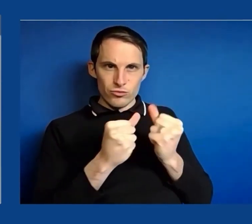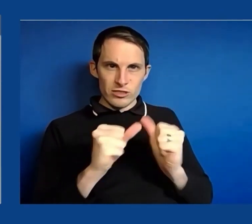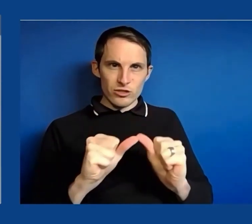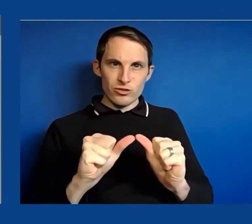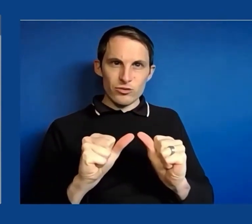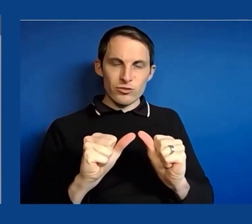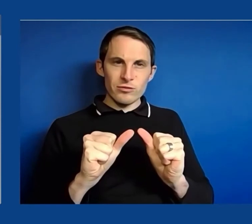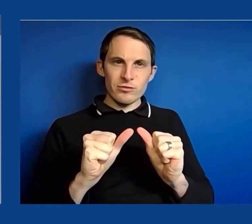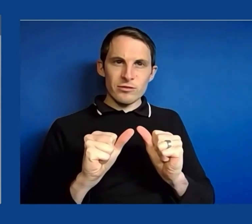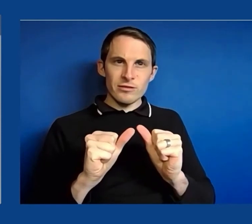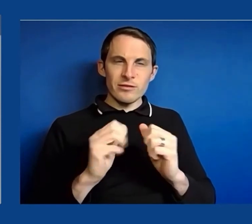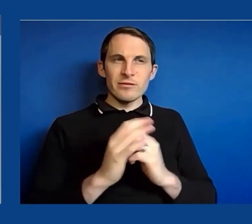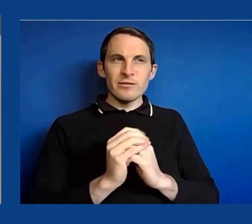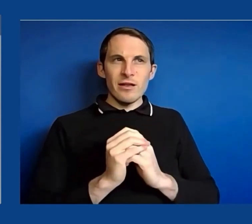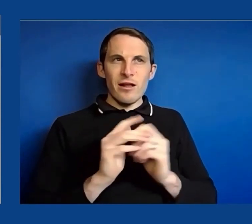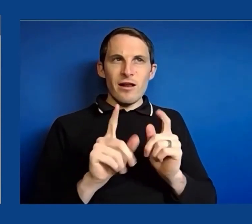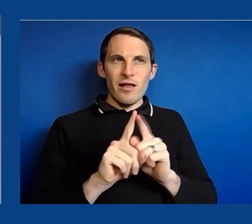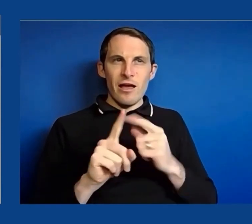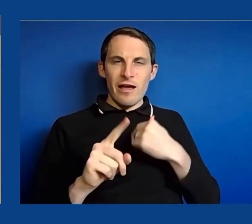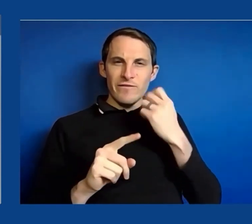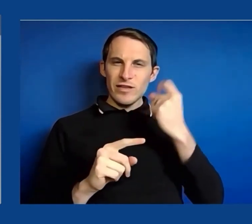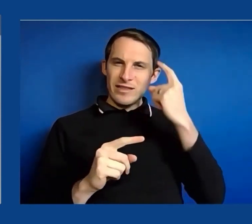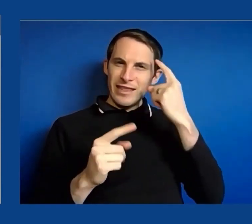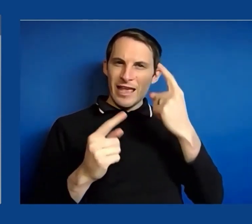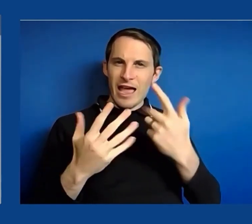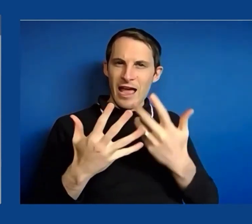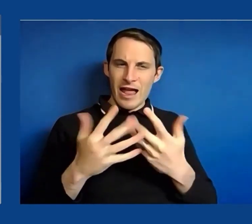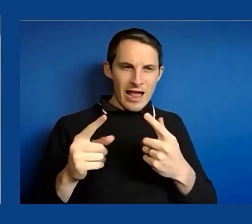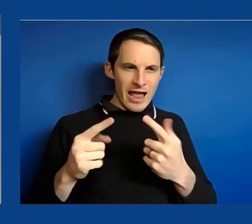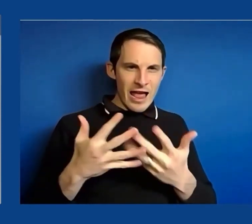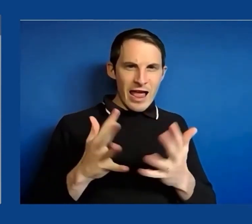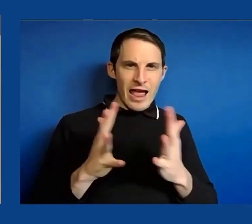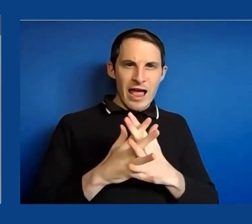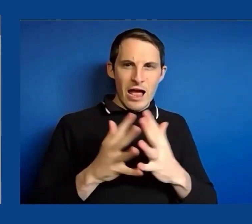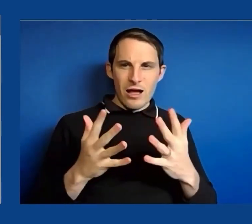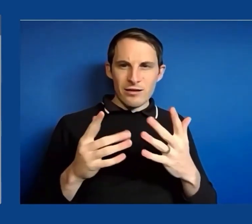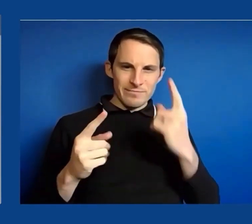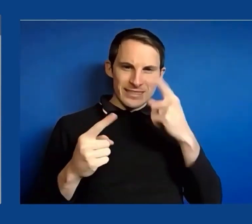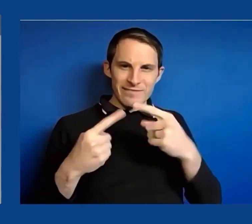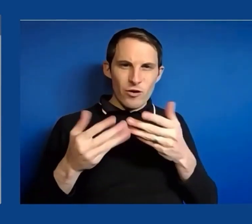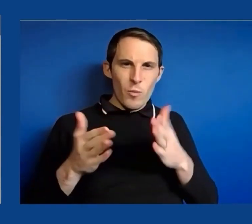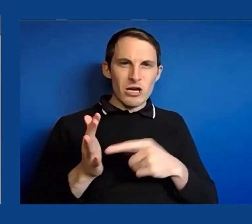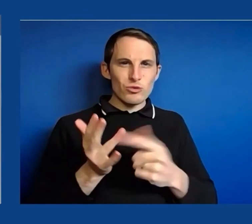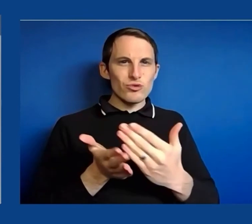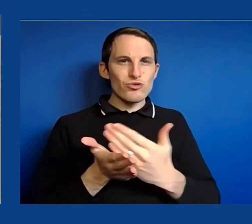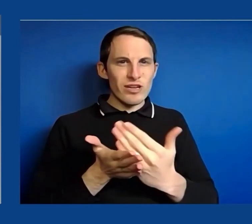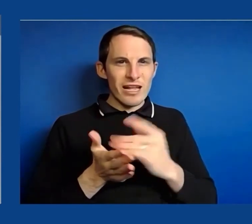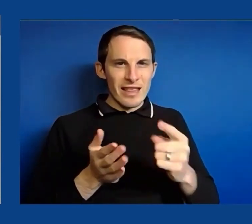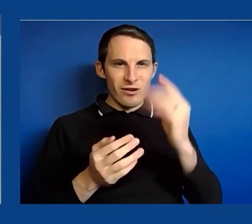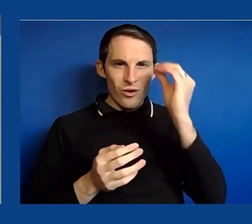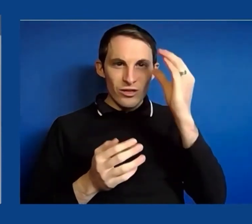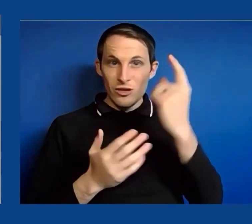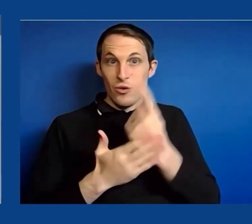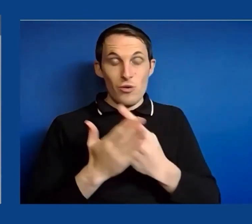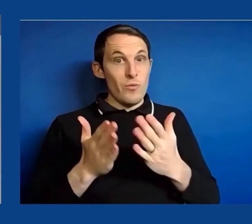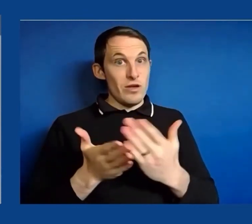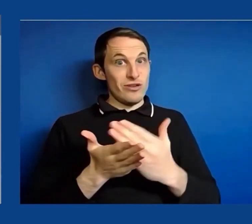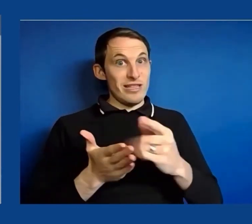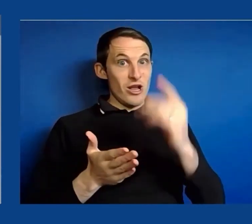I had to look at ways I could share that knowledge. And the way I could share that knowledge is